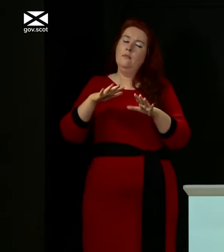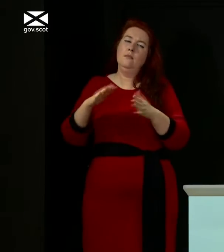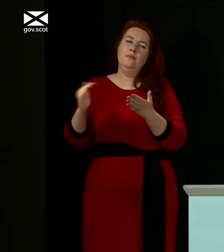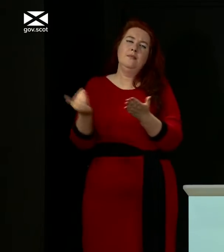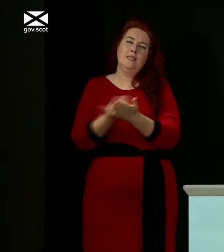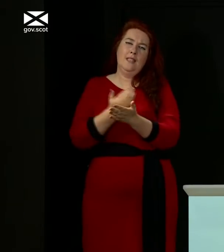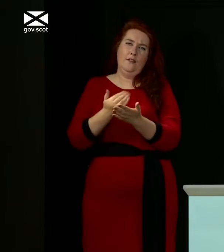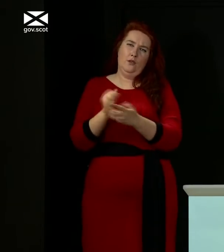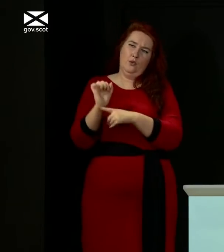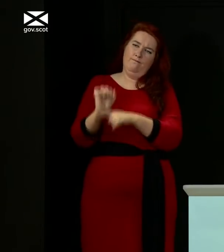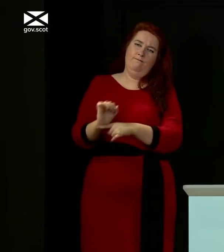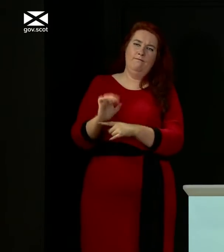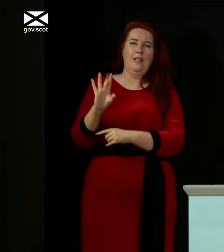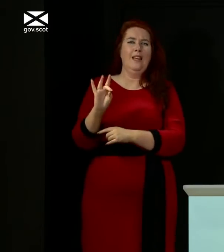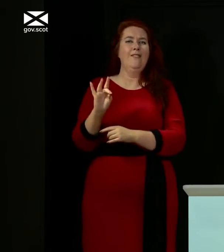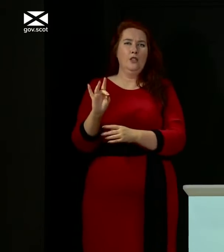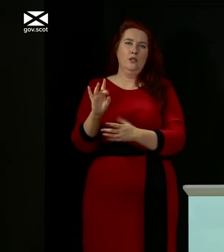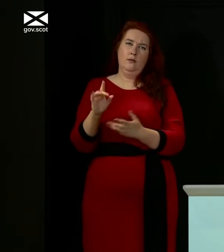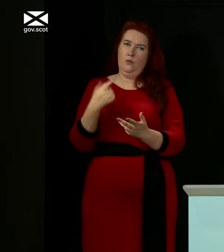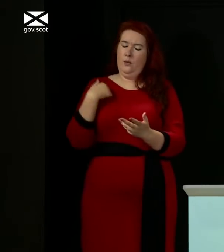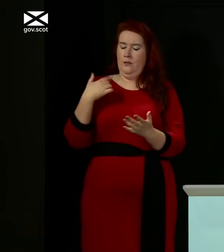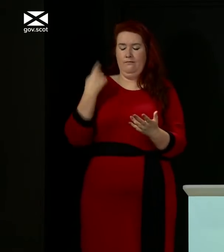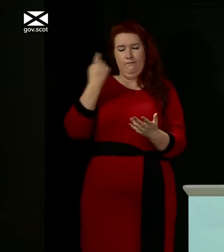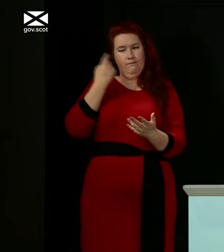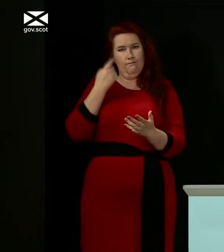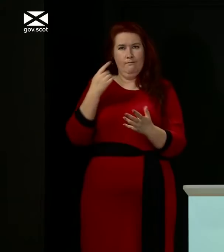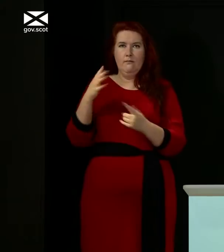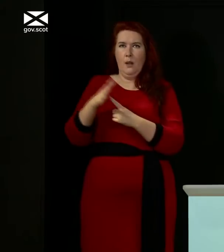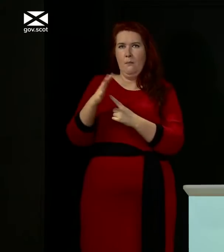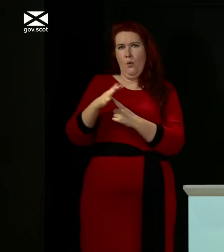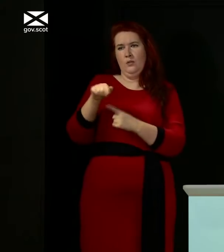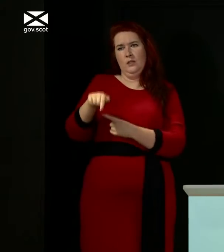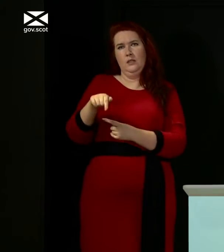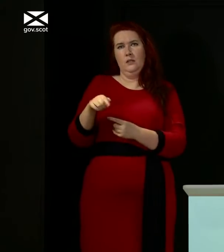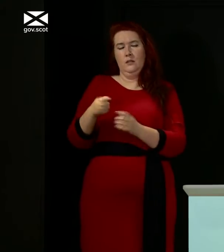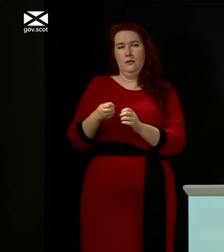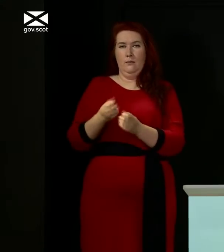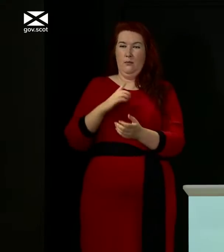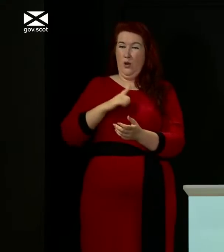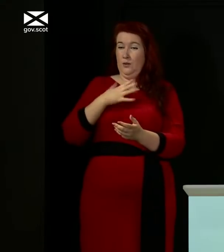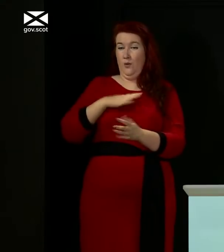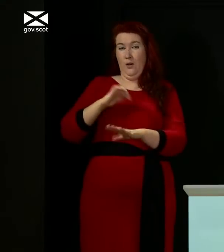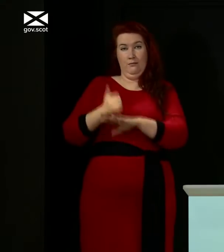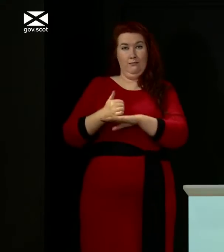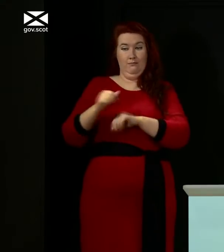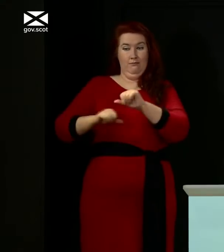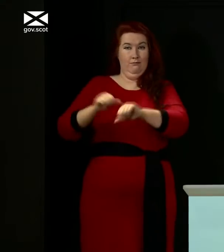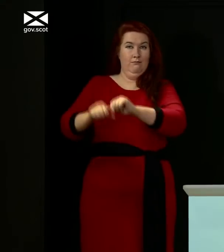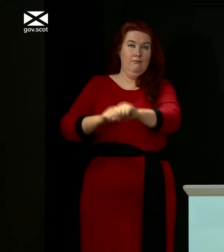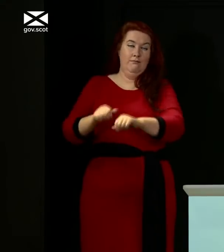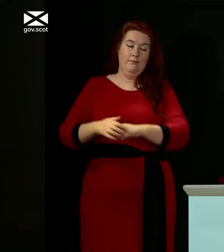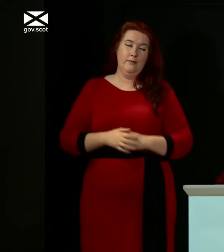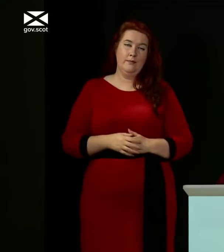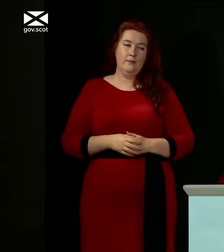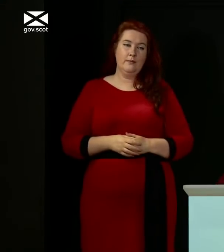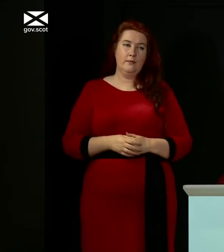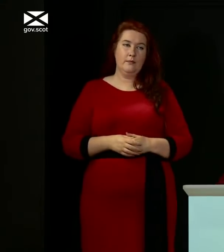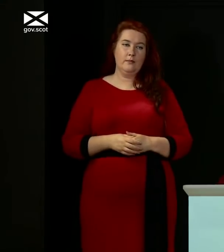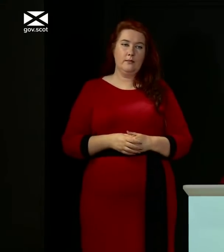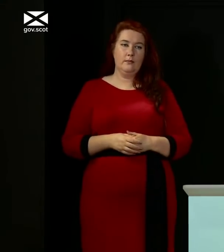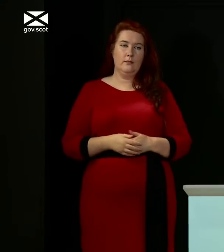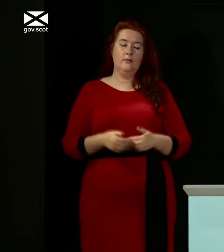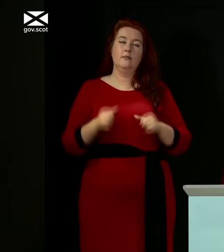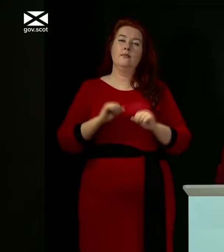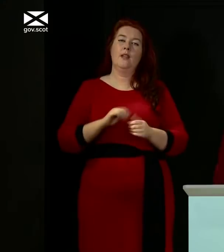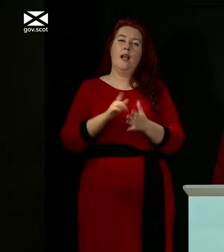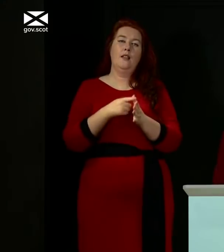around infection control have been a really important part of getting trials up and running again. Alistair